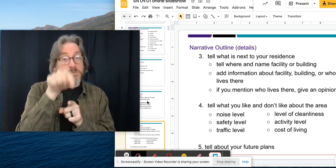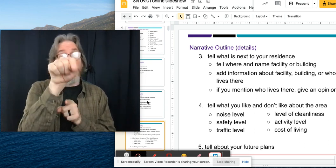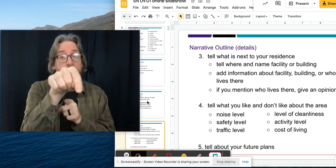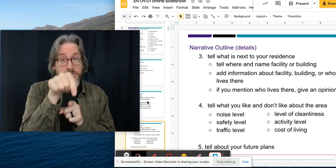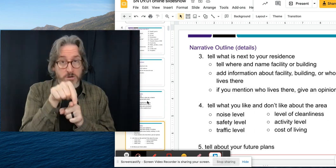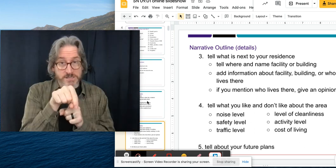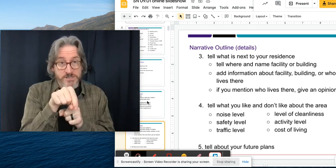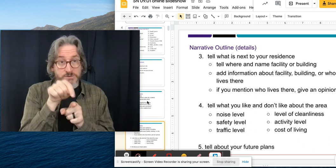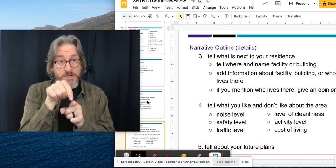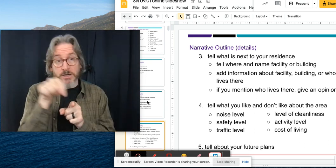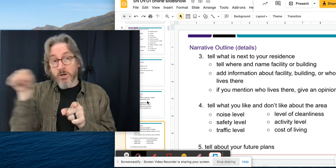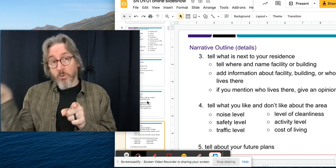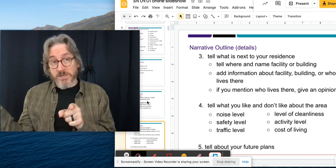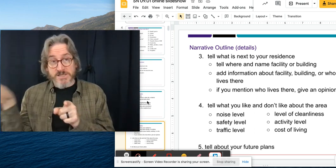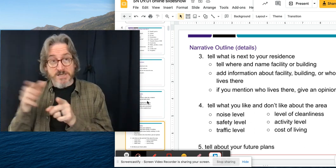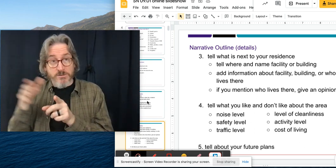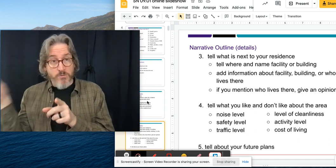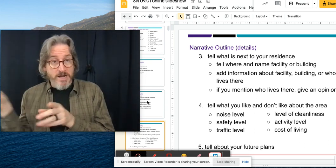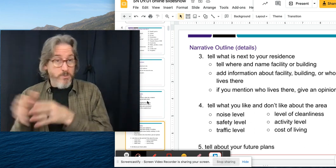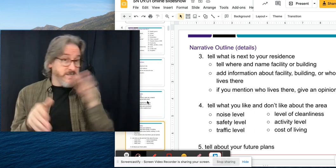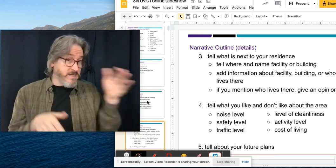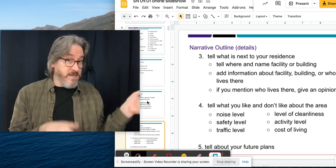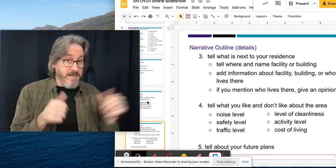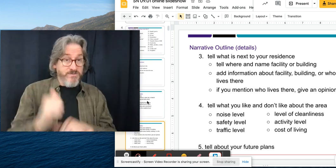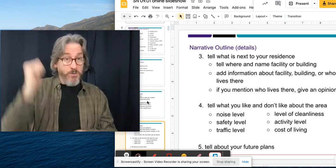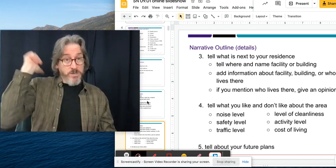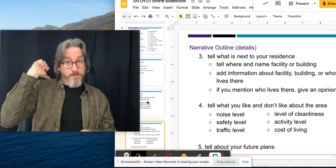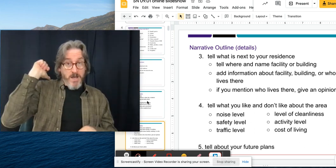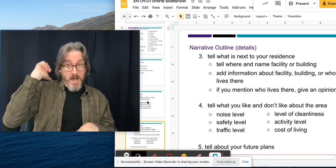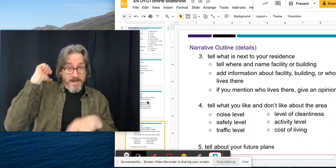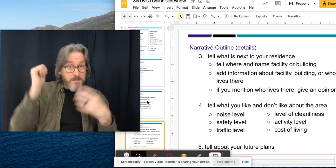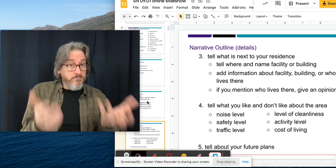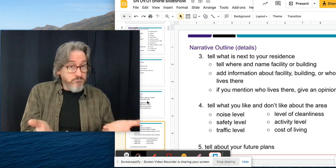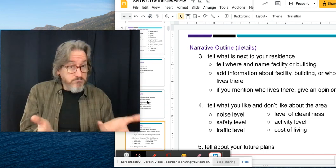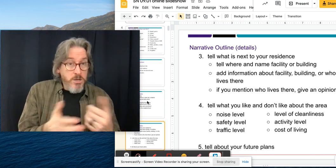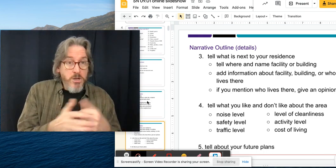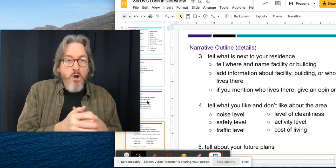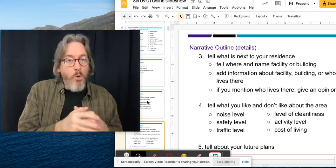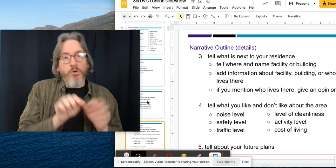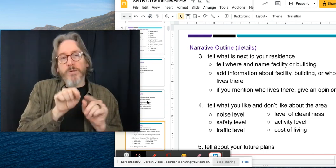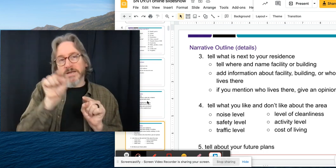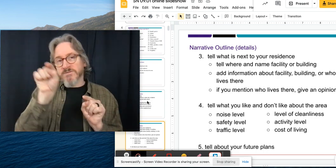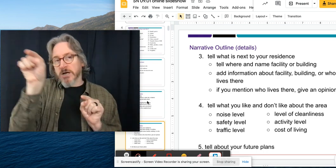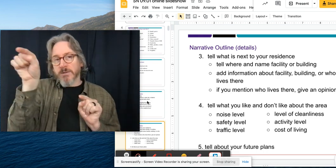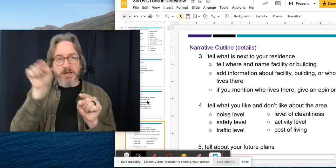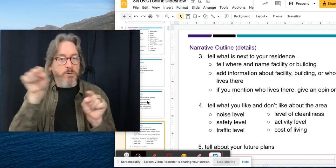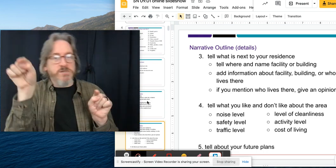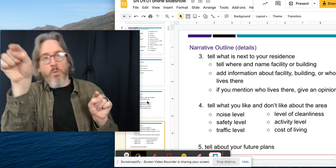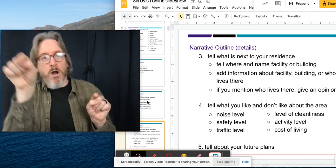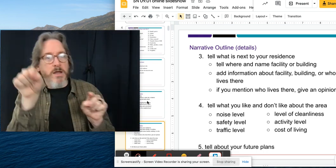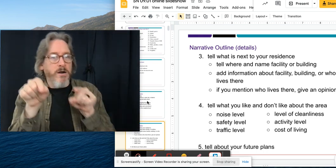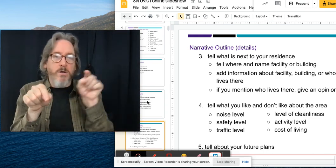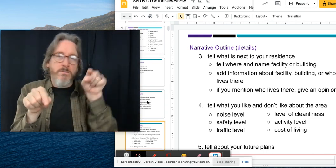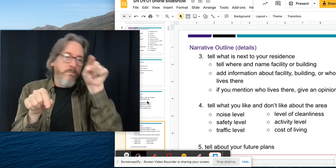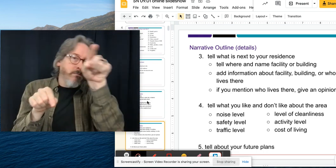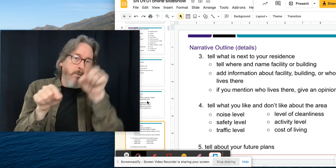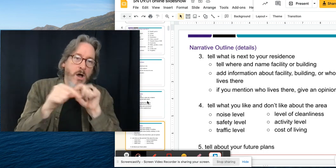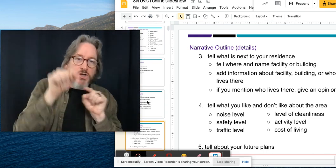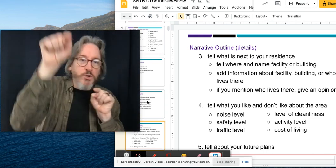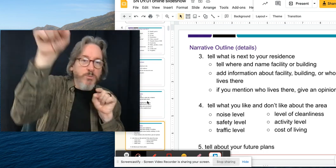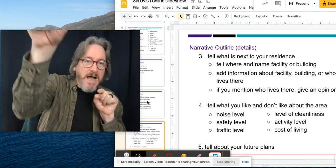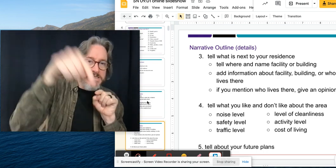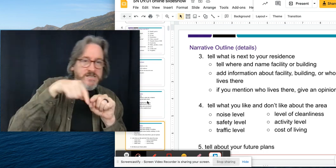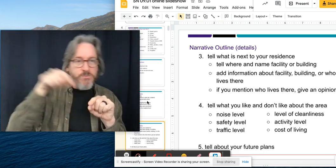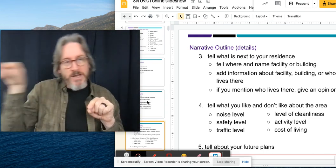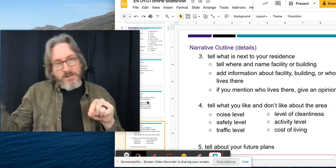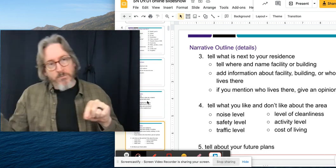defining like what's across the street, what's to the right, what's to the left, and what's behind. Or we can even talk about like what's a walk,